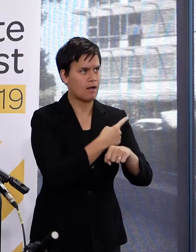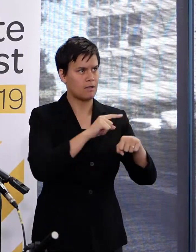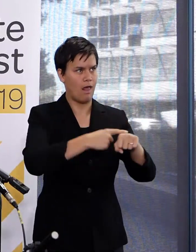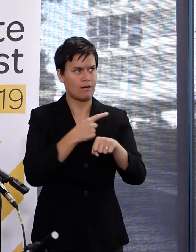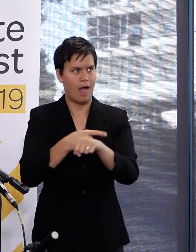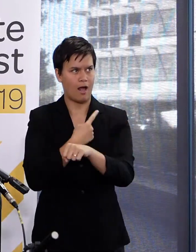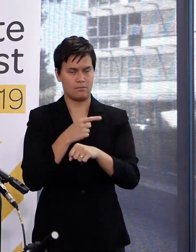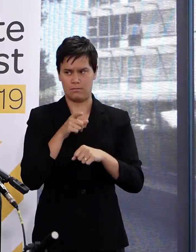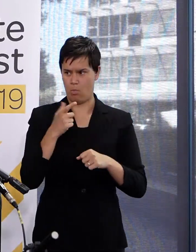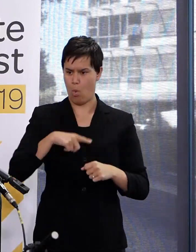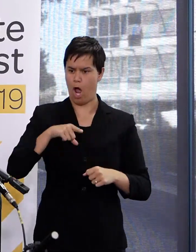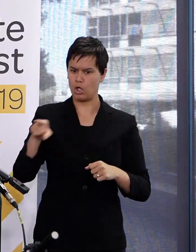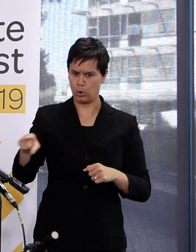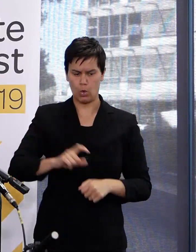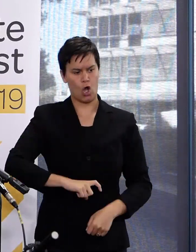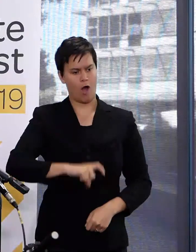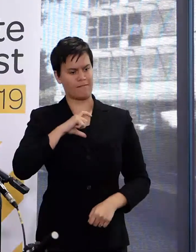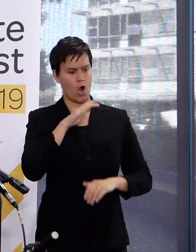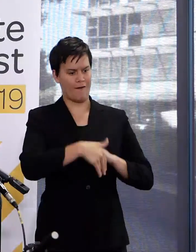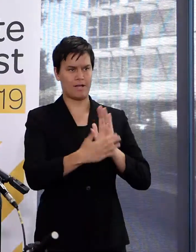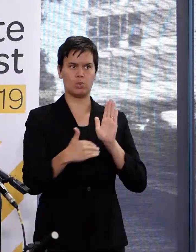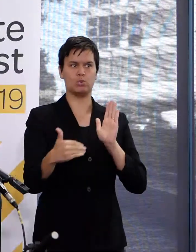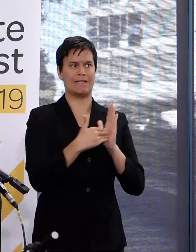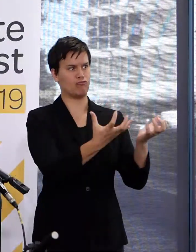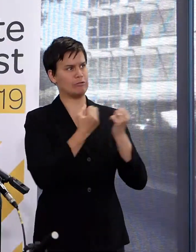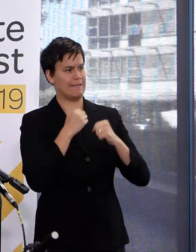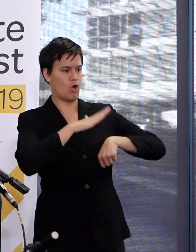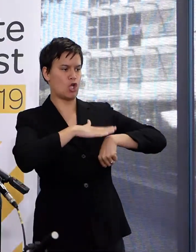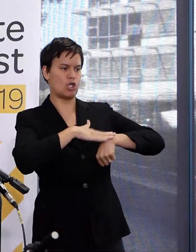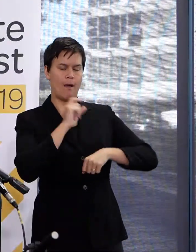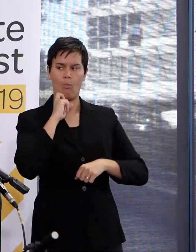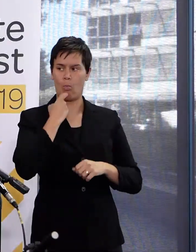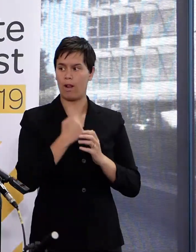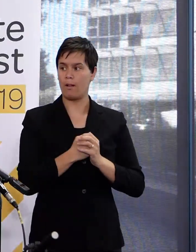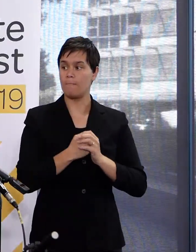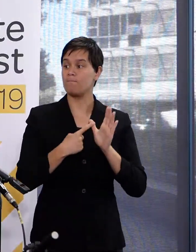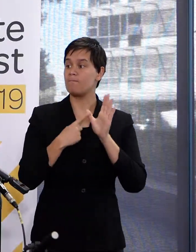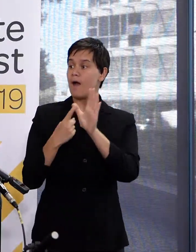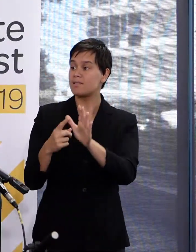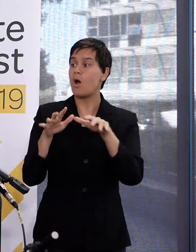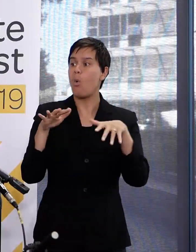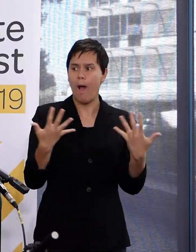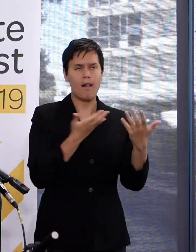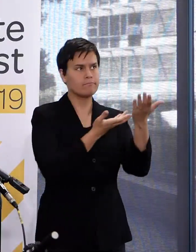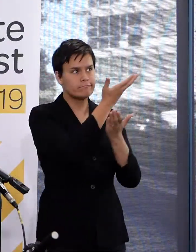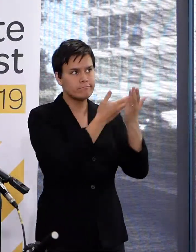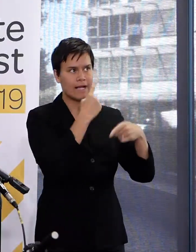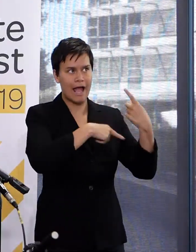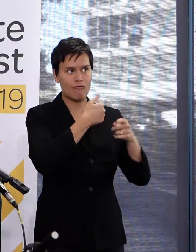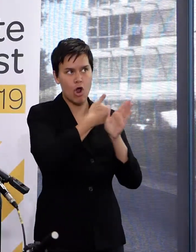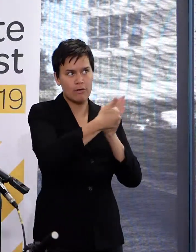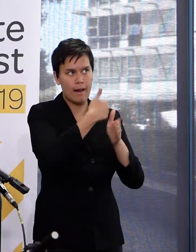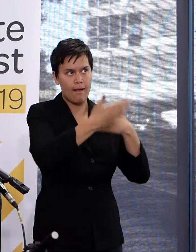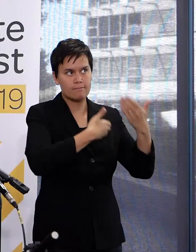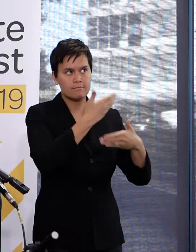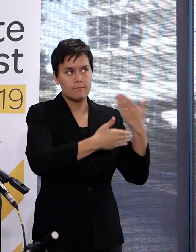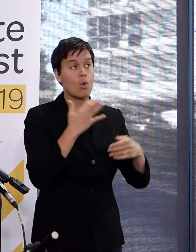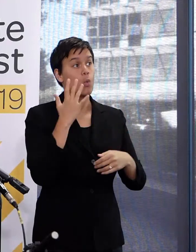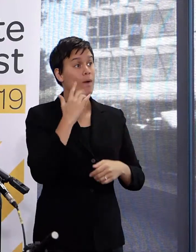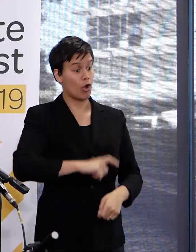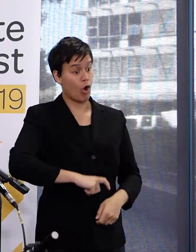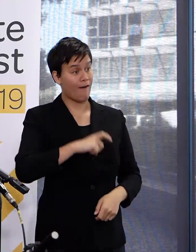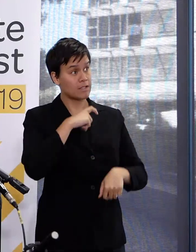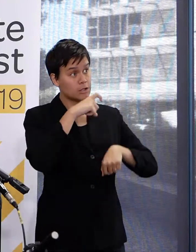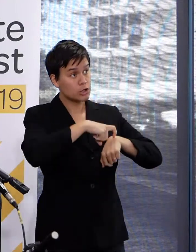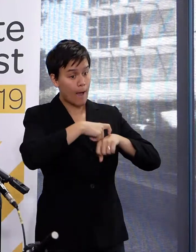will be receiving the quantum of vaccine that they have assured us they will be providing. And once we are confident, then we'll make an announcement about timing